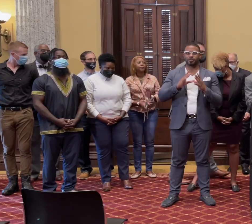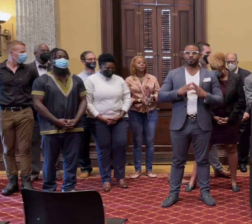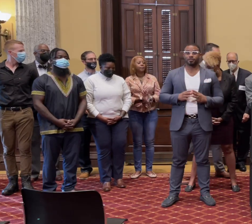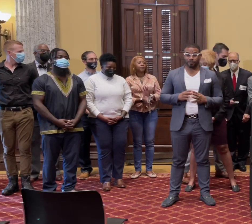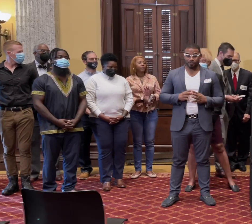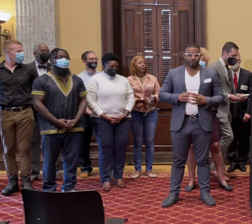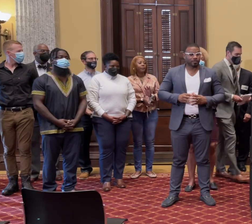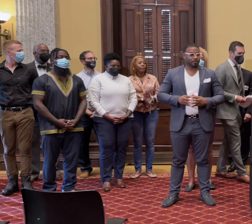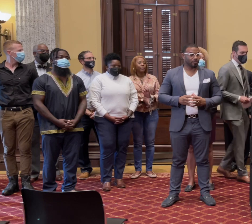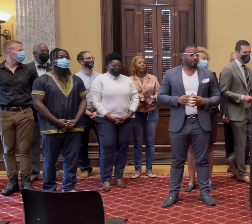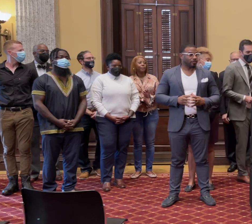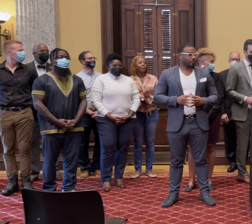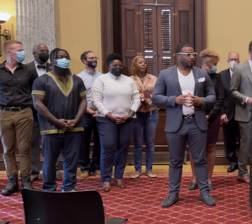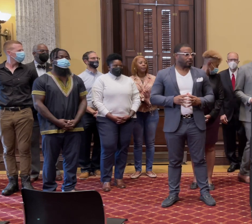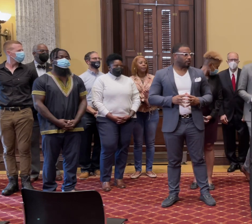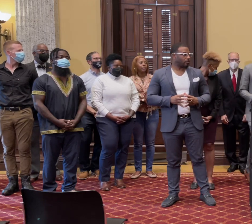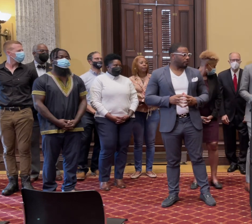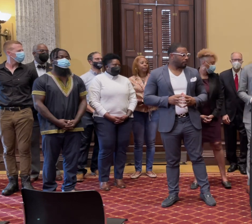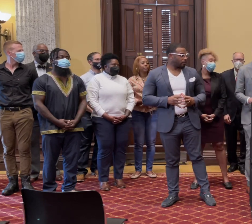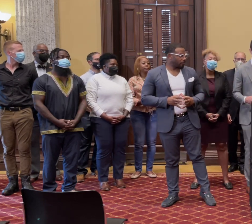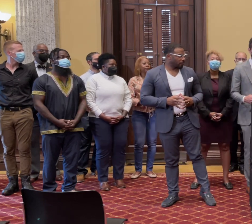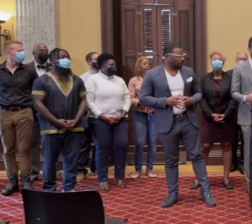Councilman?